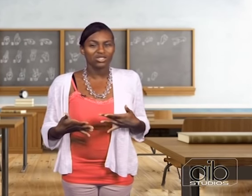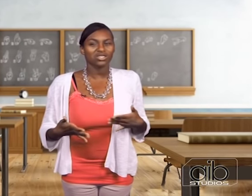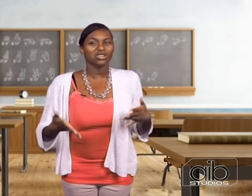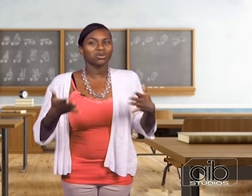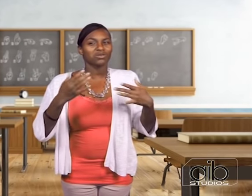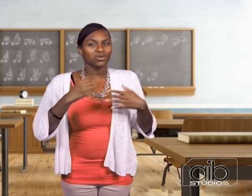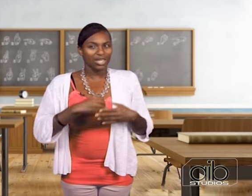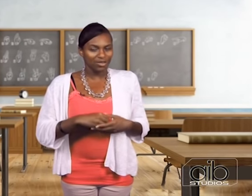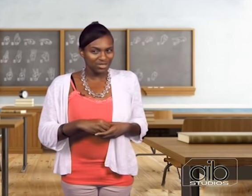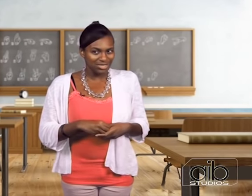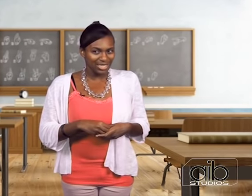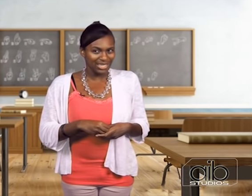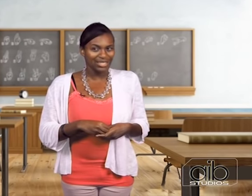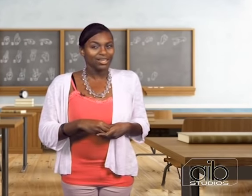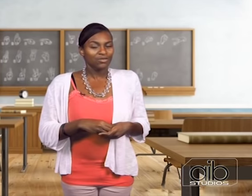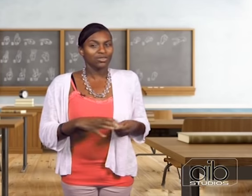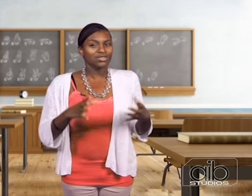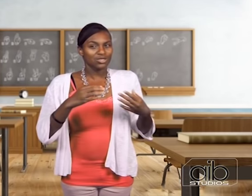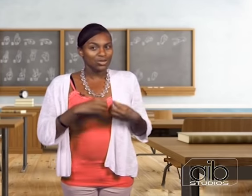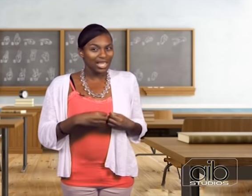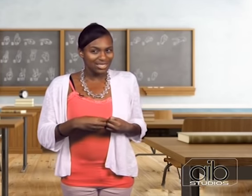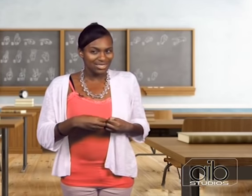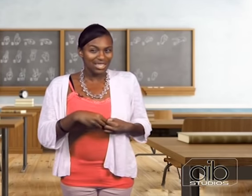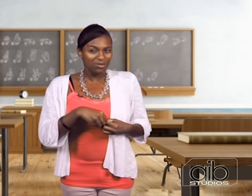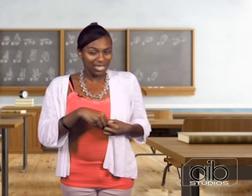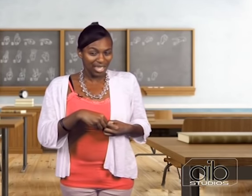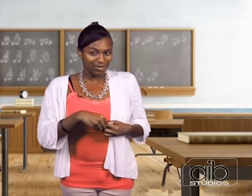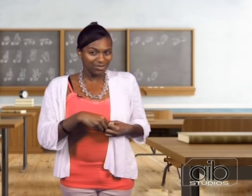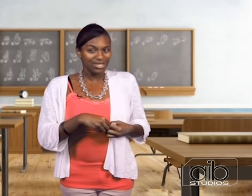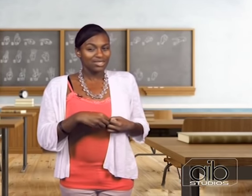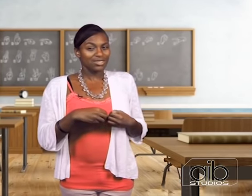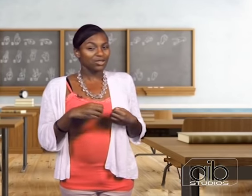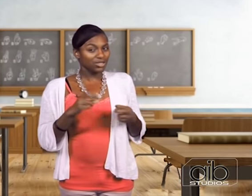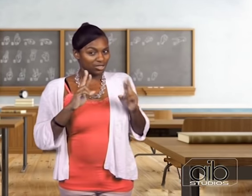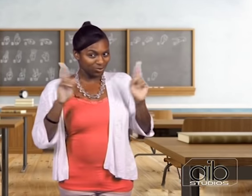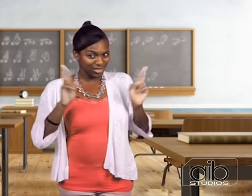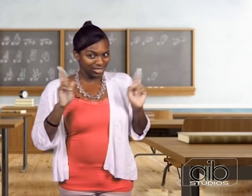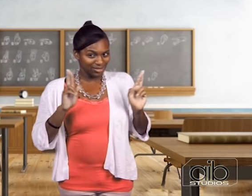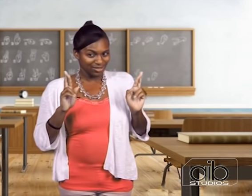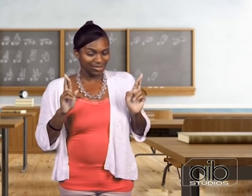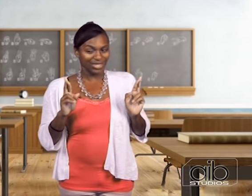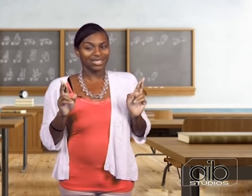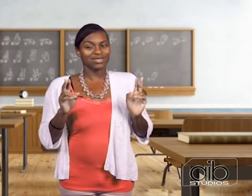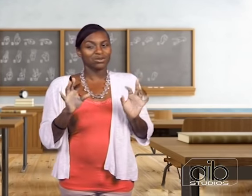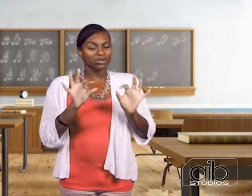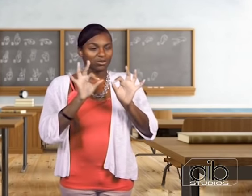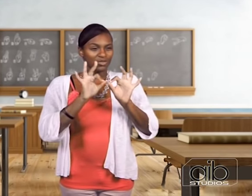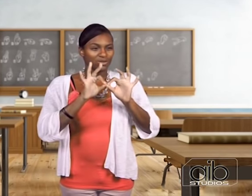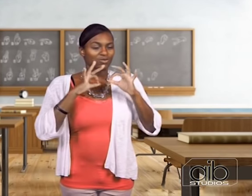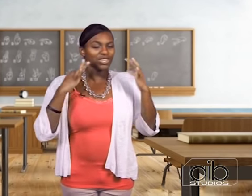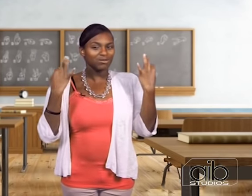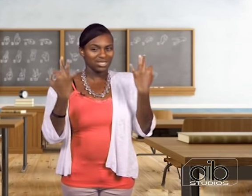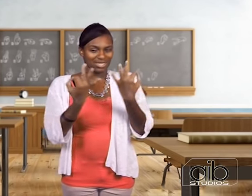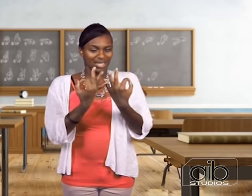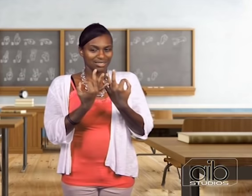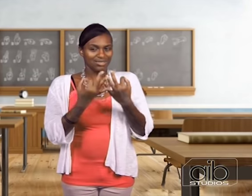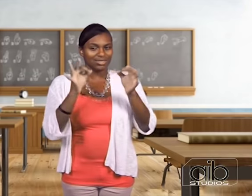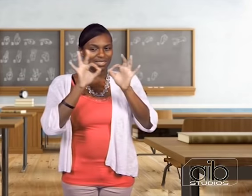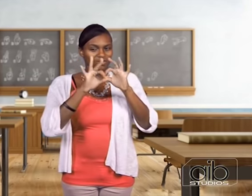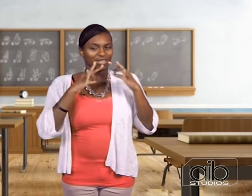just going to review everything from the 2 classes that we have. So are you ready? Okay, so we're going to review the family signs. So this is